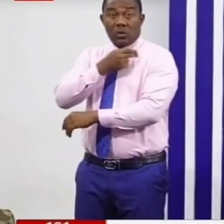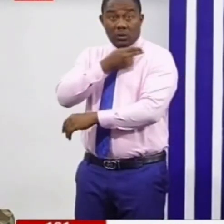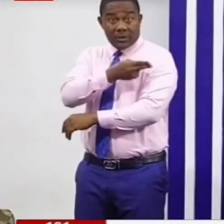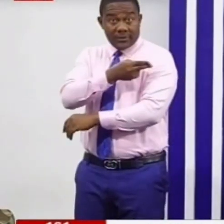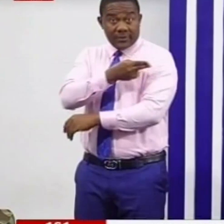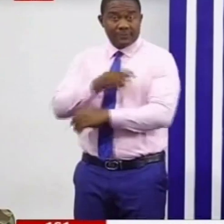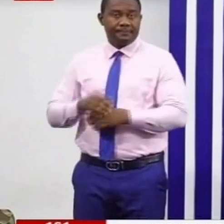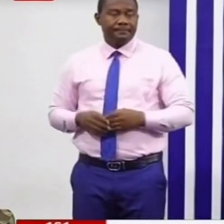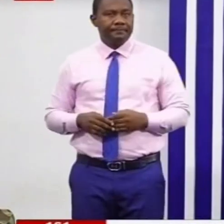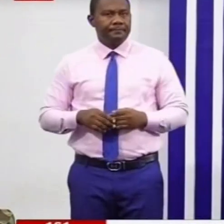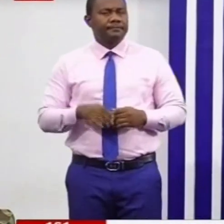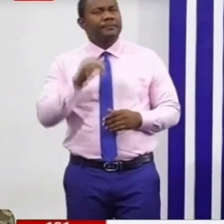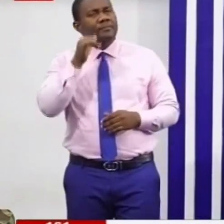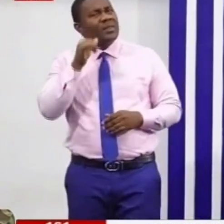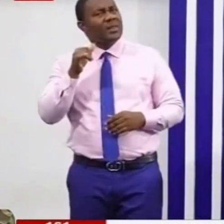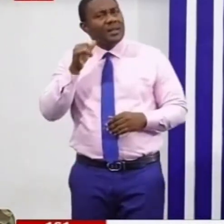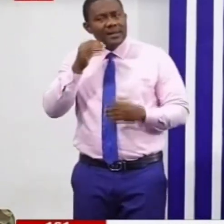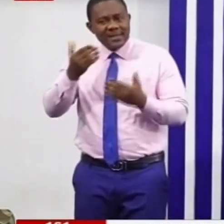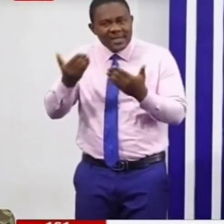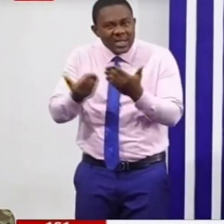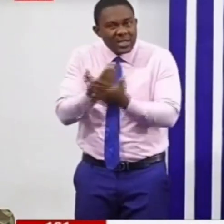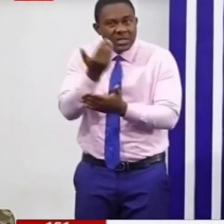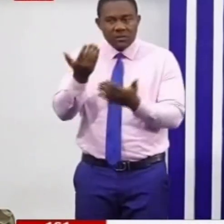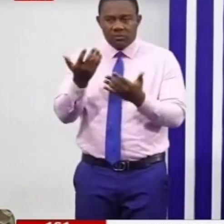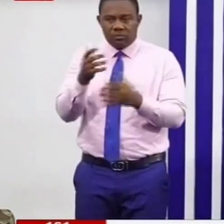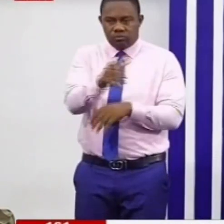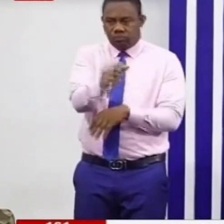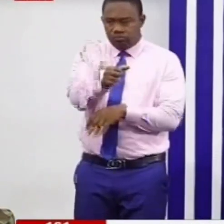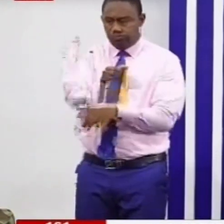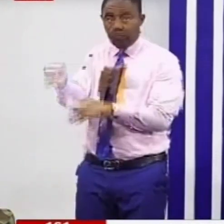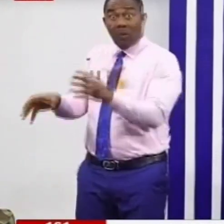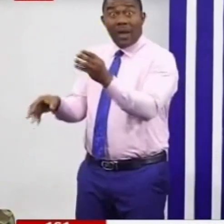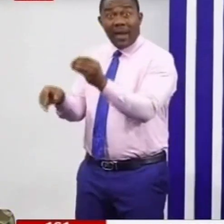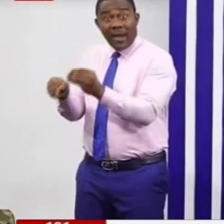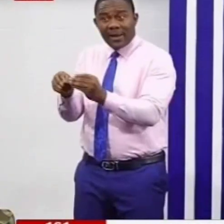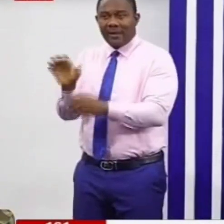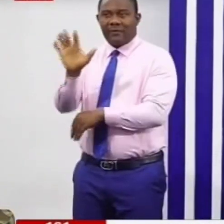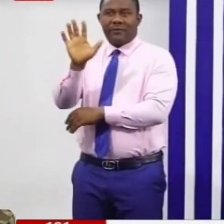As of yesterday, new admissions that were put there were 5.